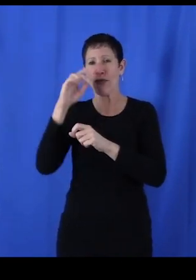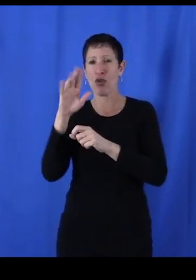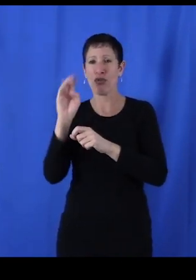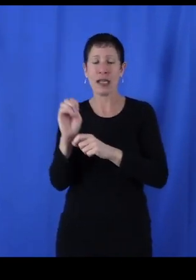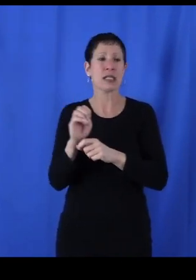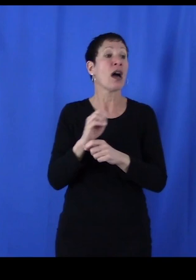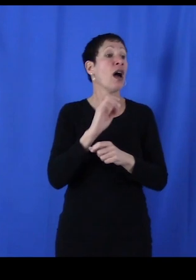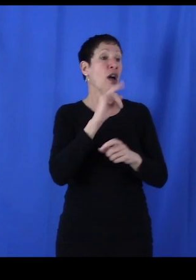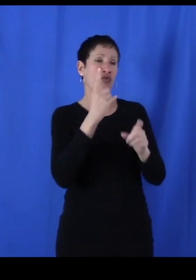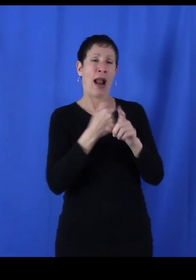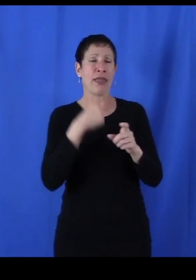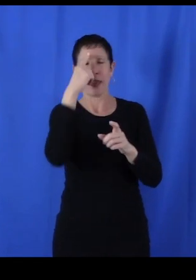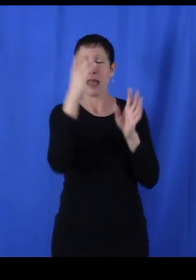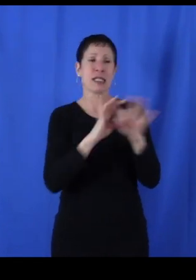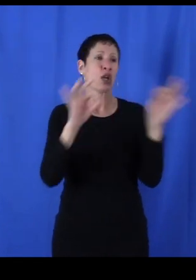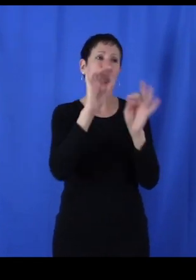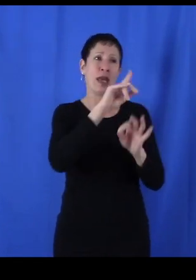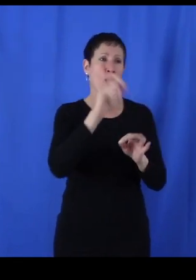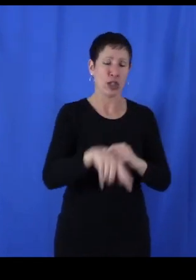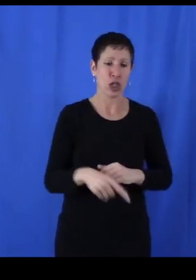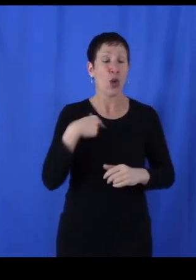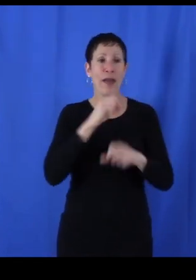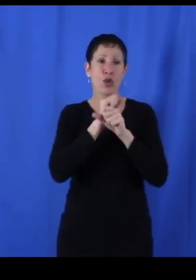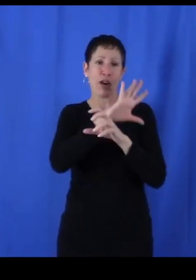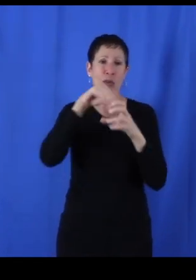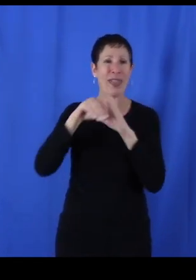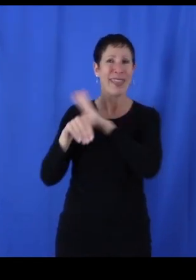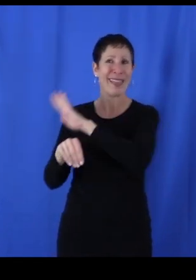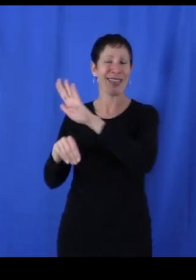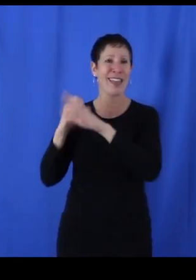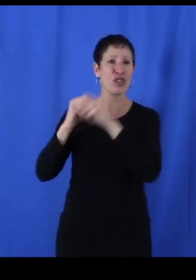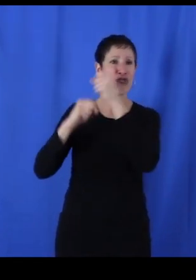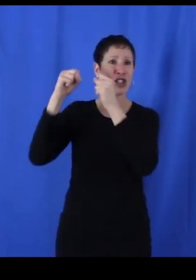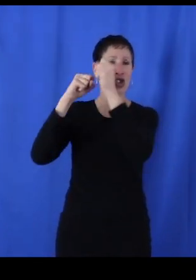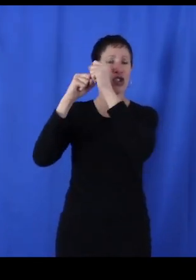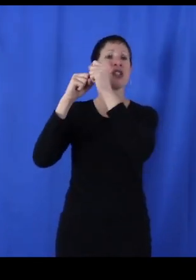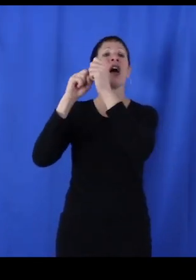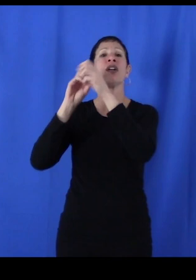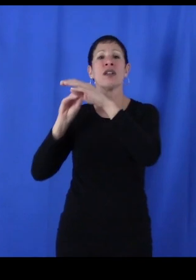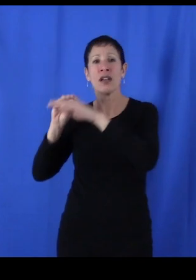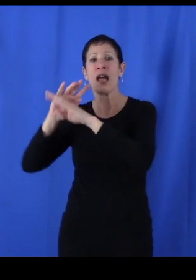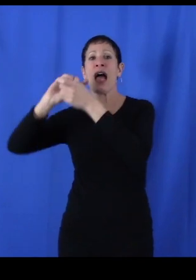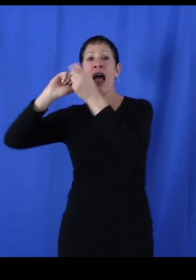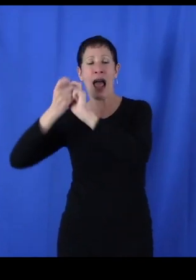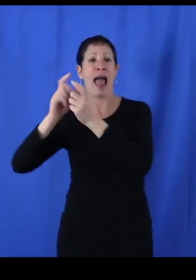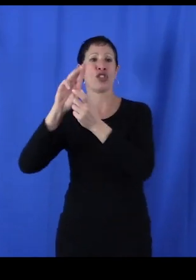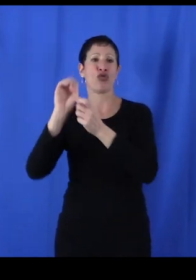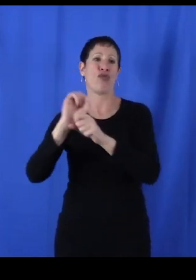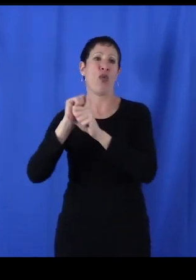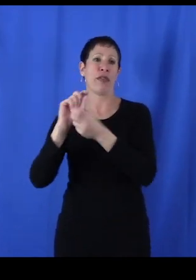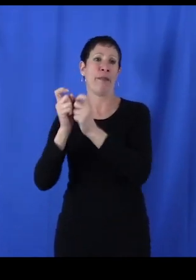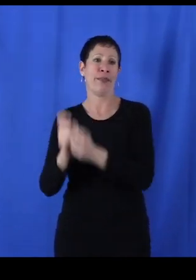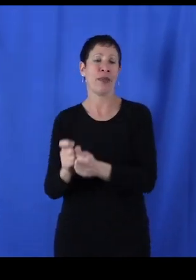is work from within these structures in order to rework them. So part